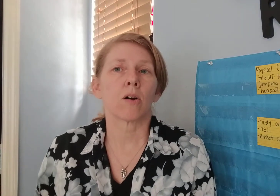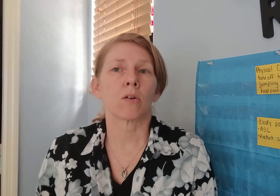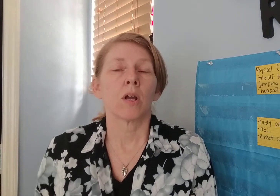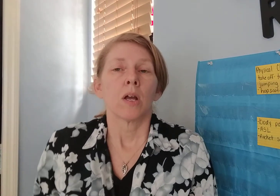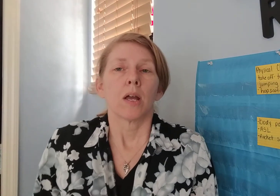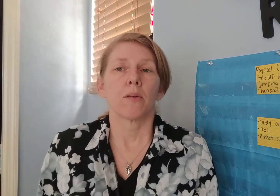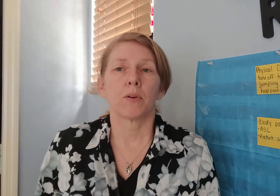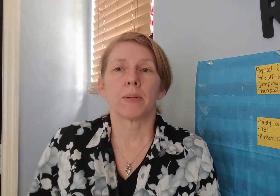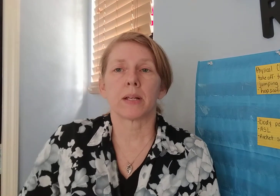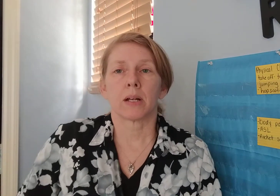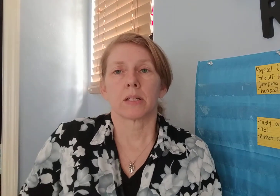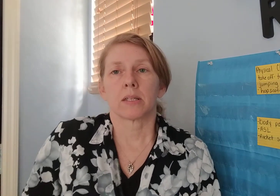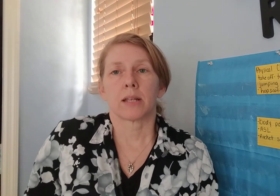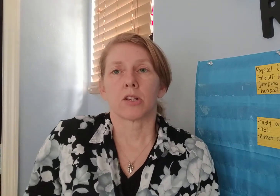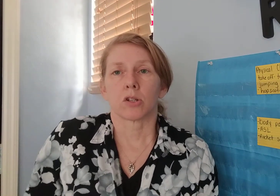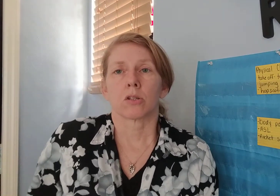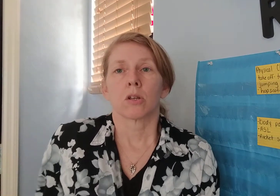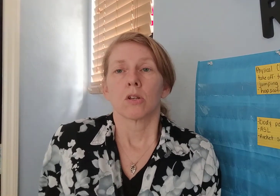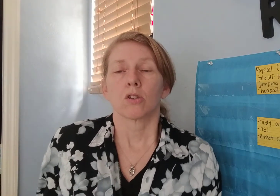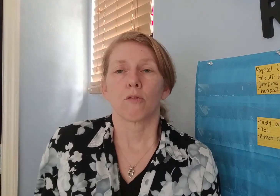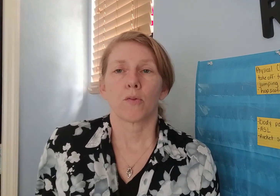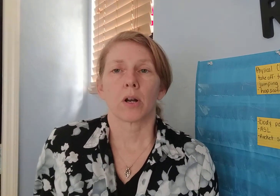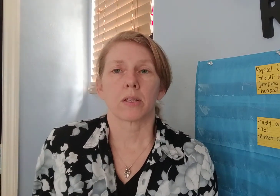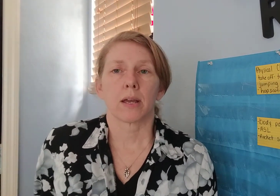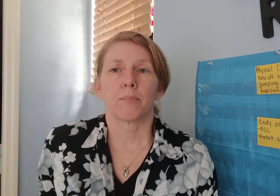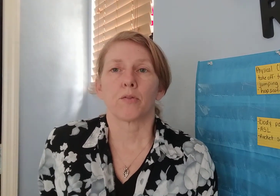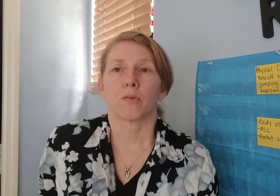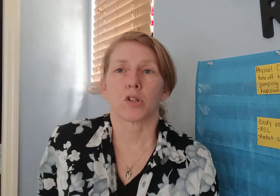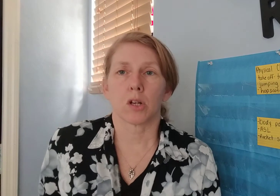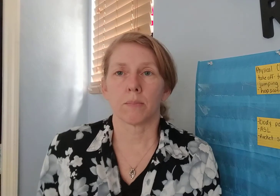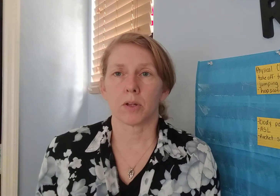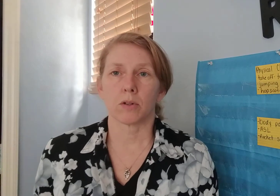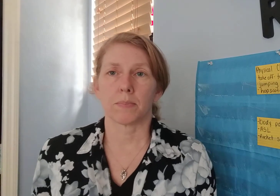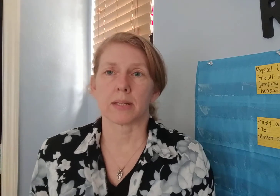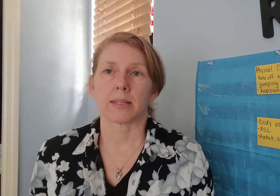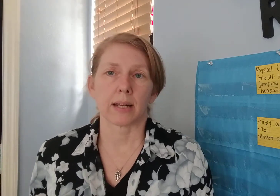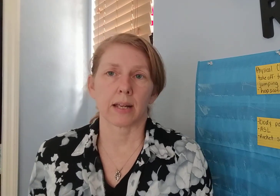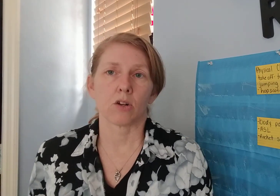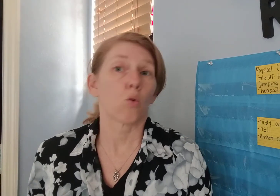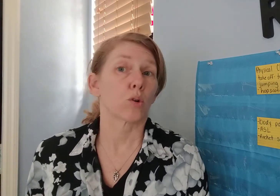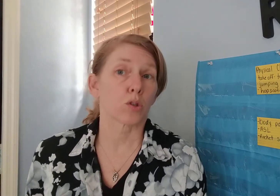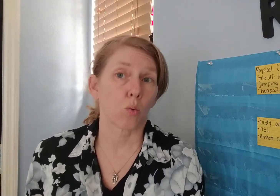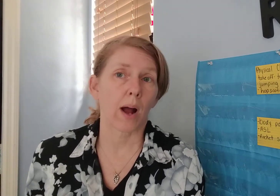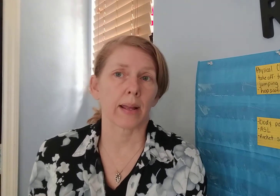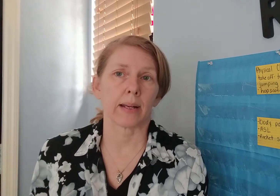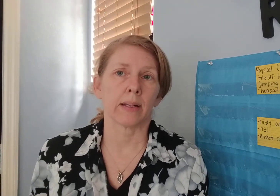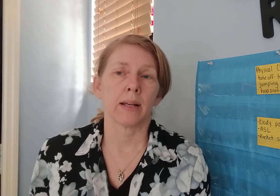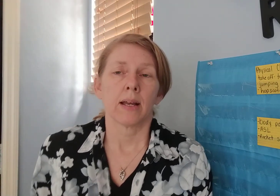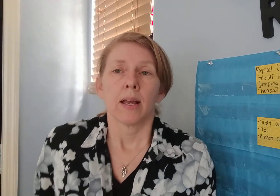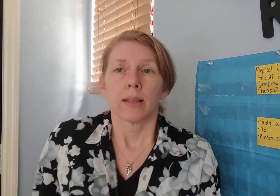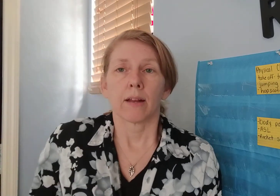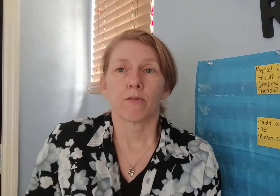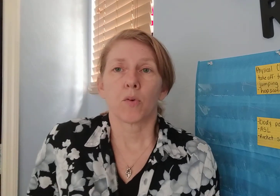down, it would be done in stages. So for example, for gym, you would be sitting or squatting. Then